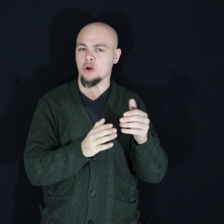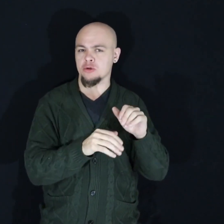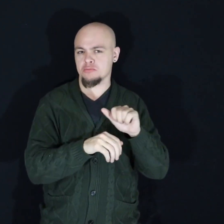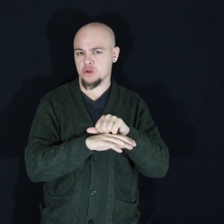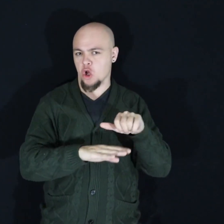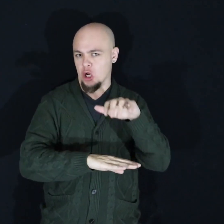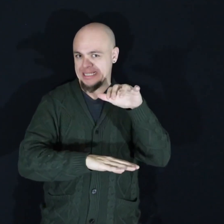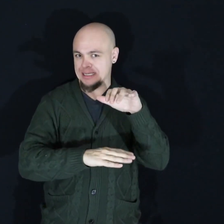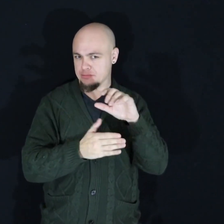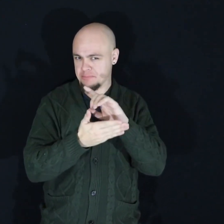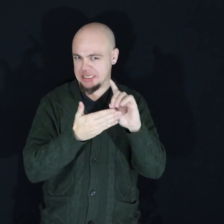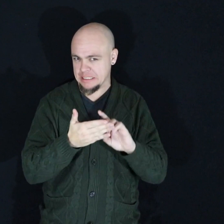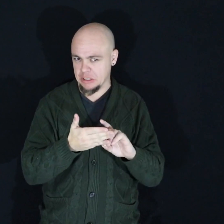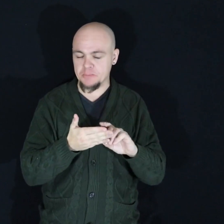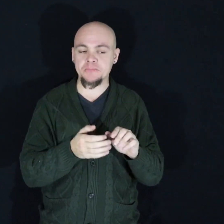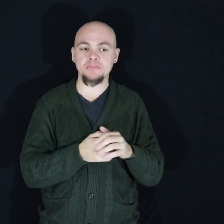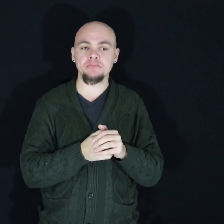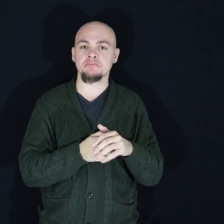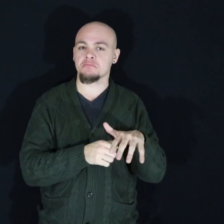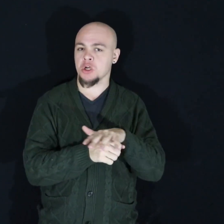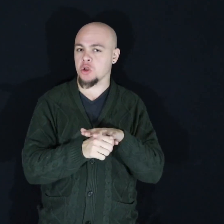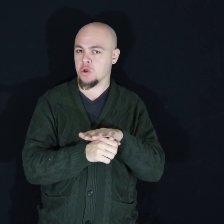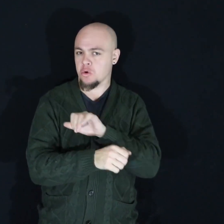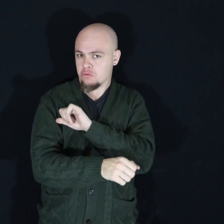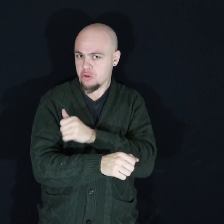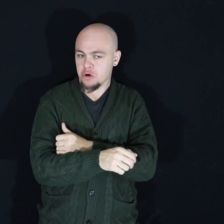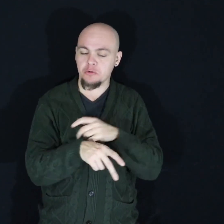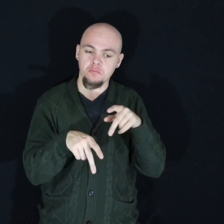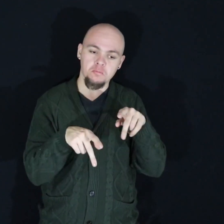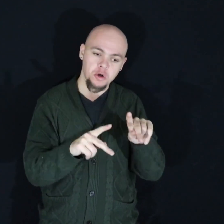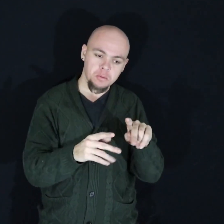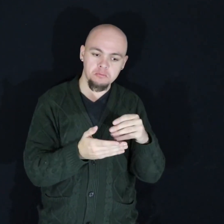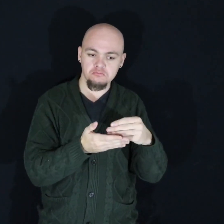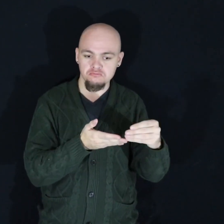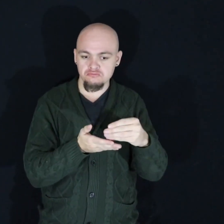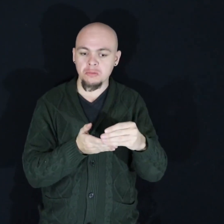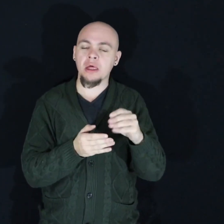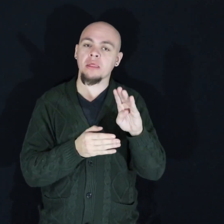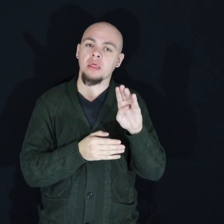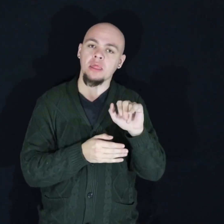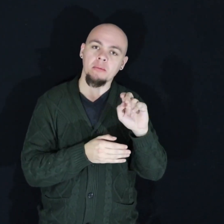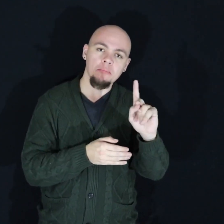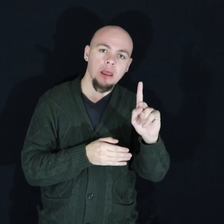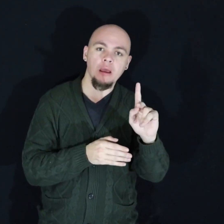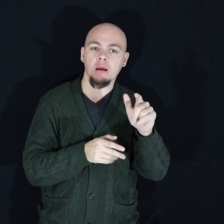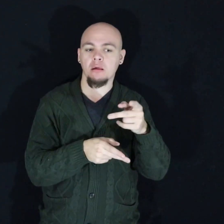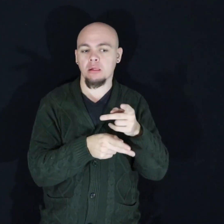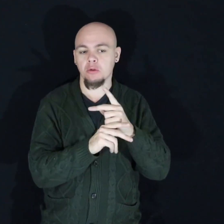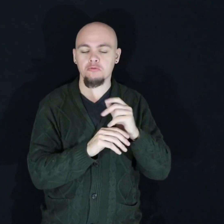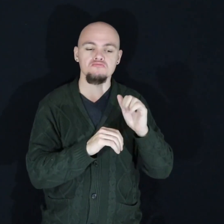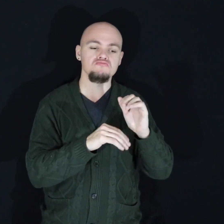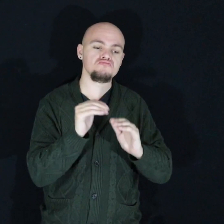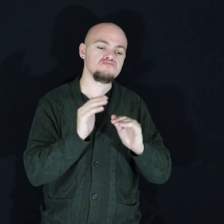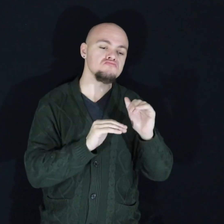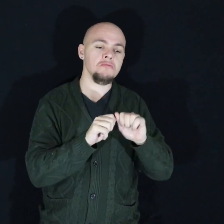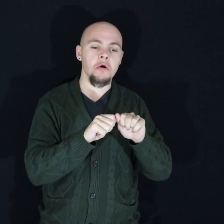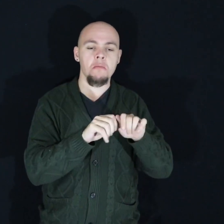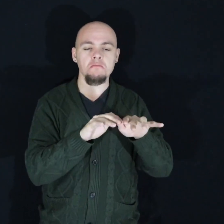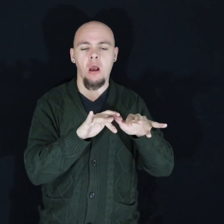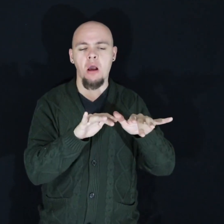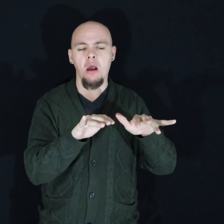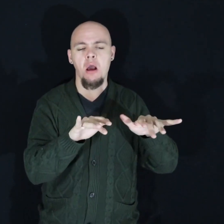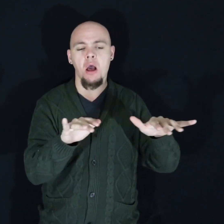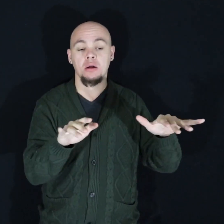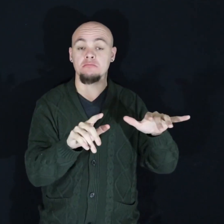to design it, they work with the local authorities to get the permits, they work with the bank and they get a loan to construct it, and then when it's fully